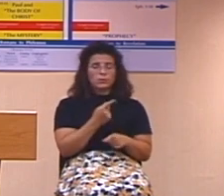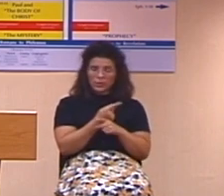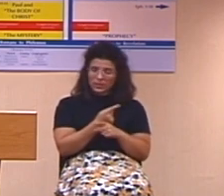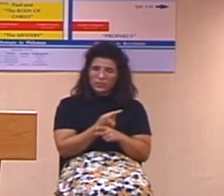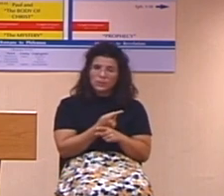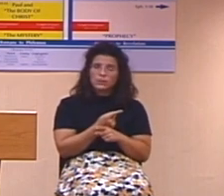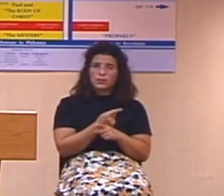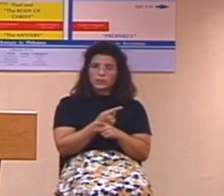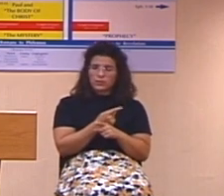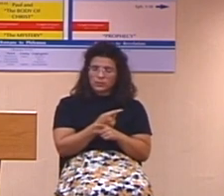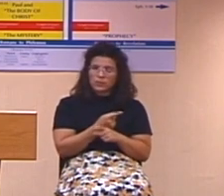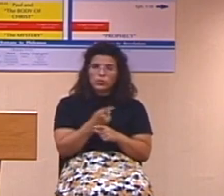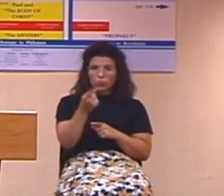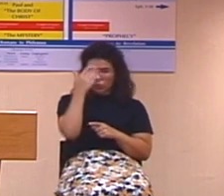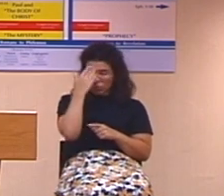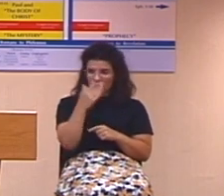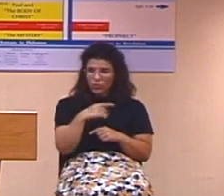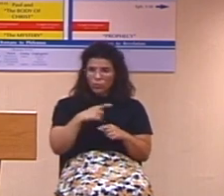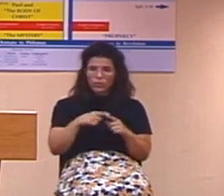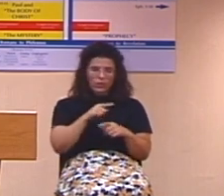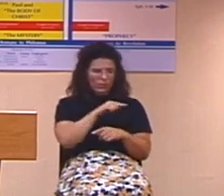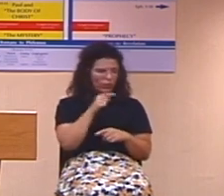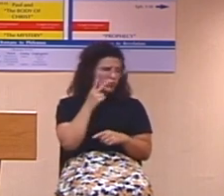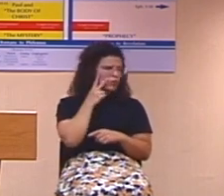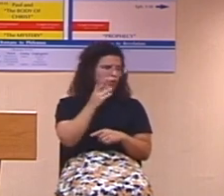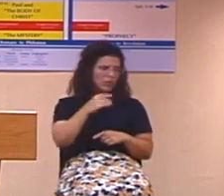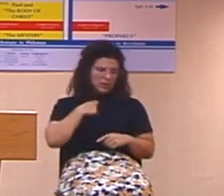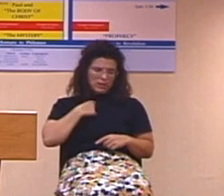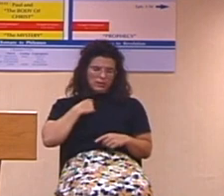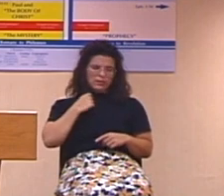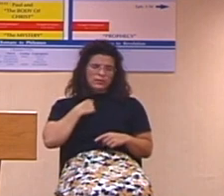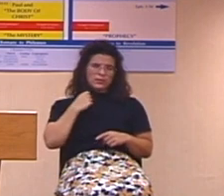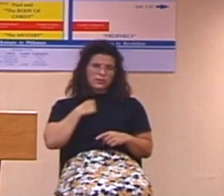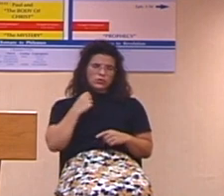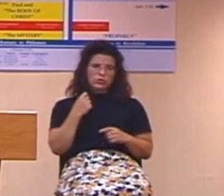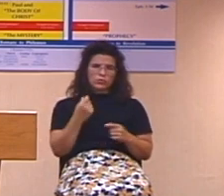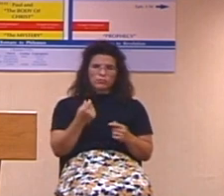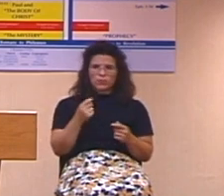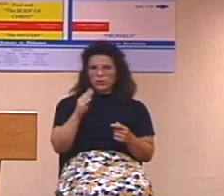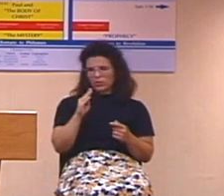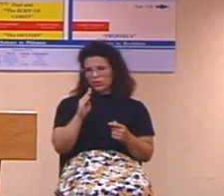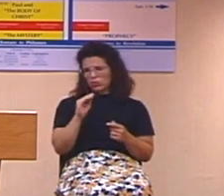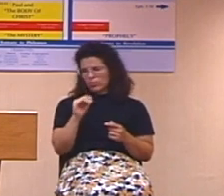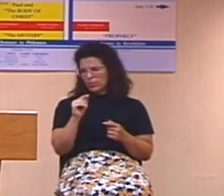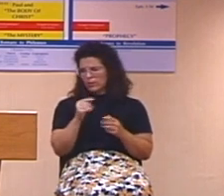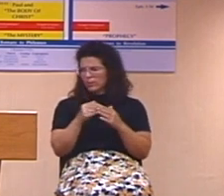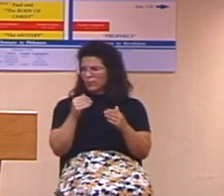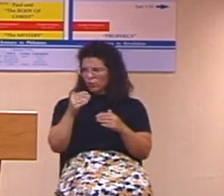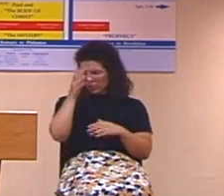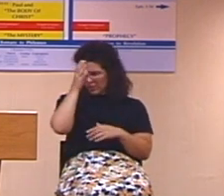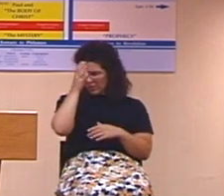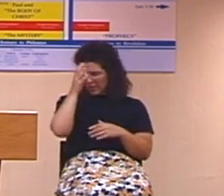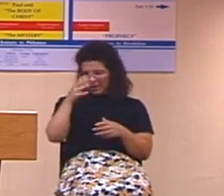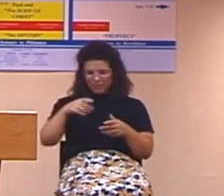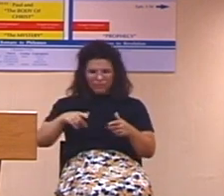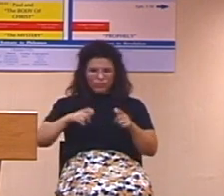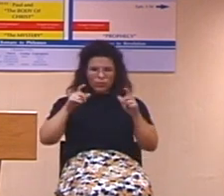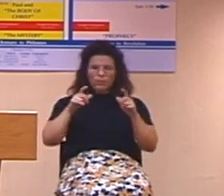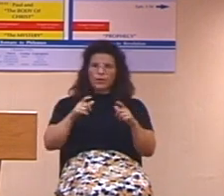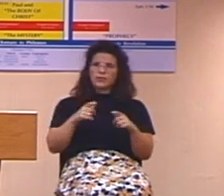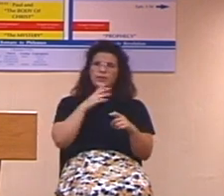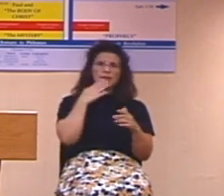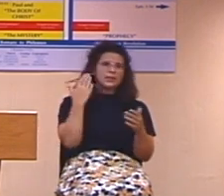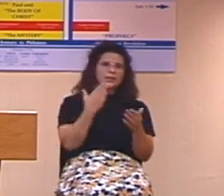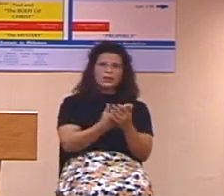Right? You know what? When I first saw that t-shirt, a little bit before Dad put it up, I'm like,